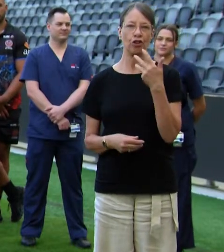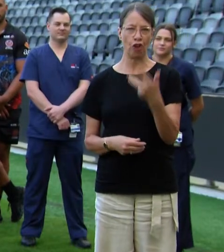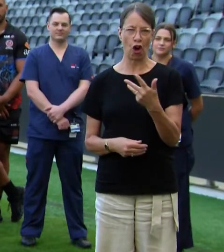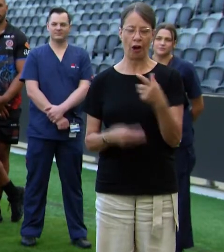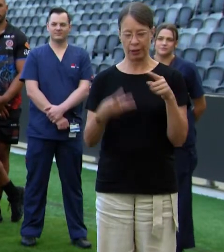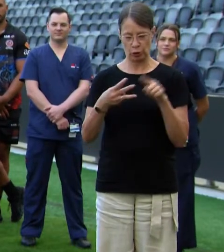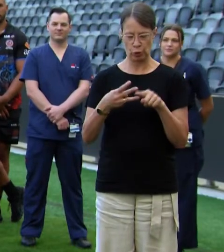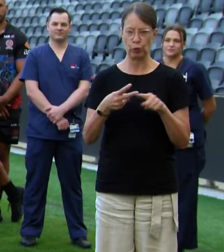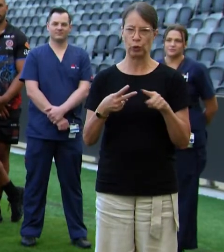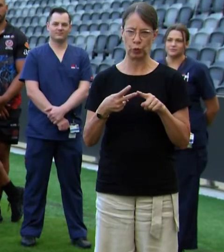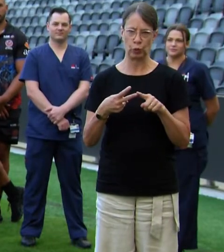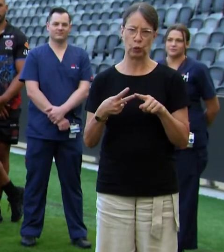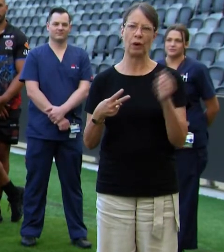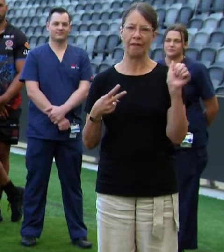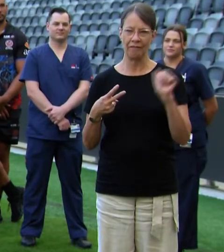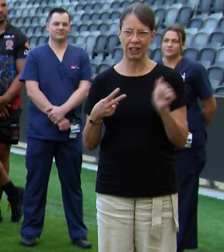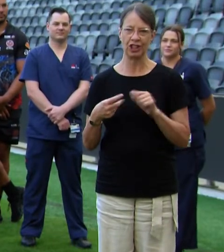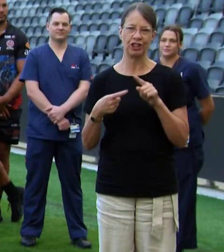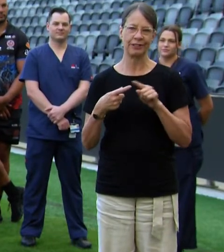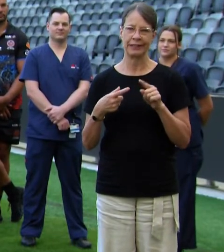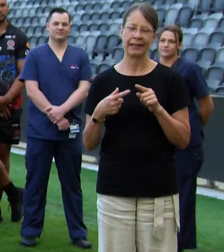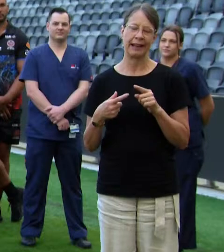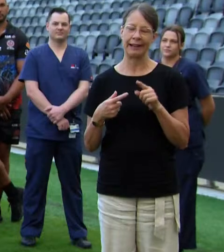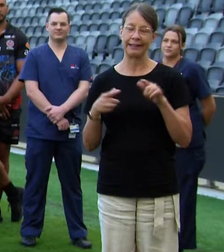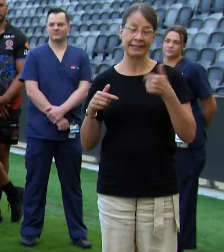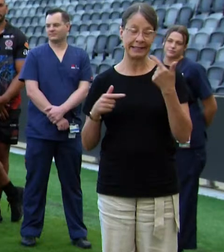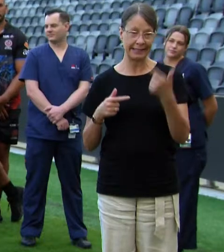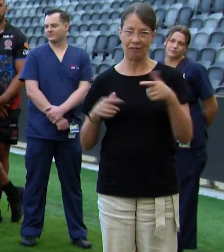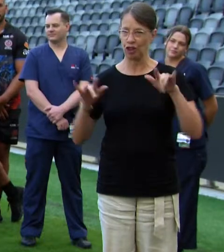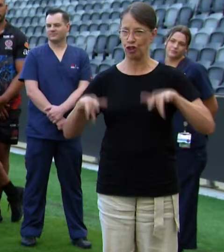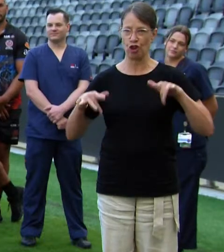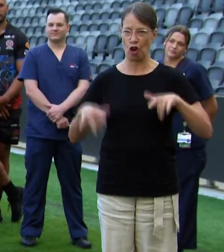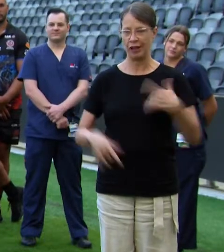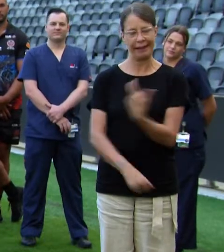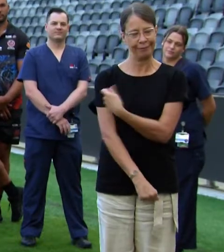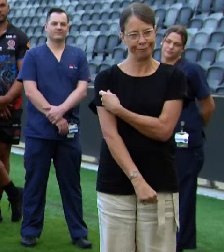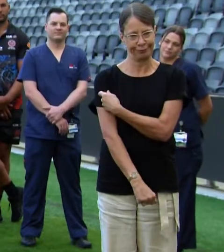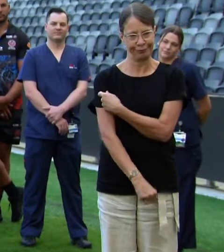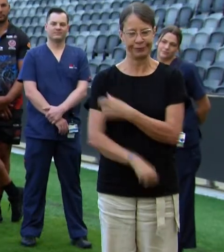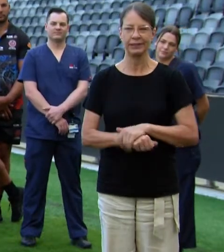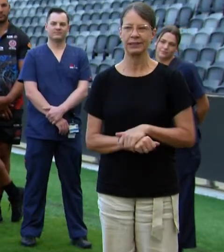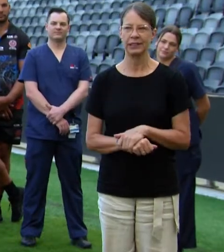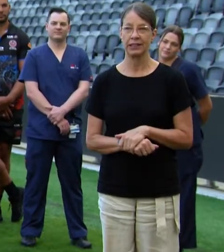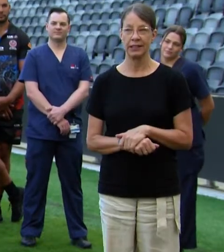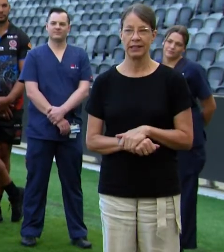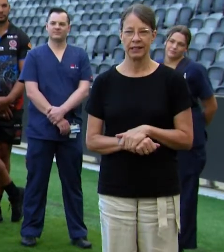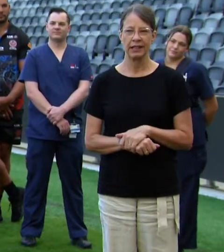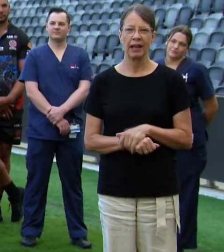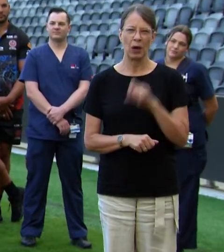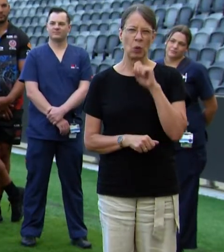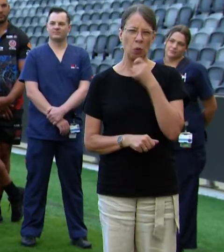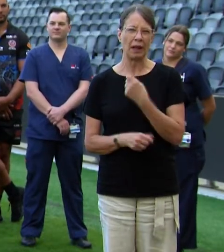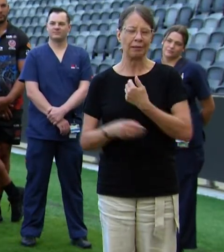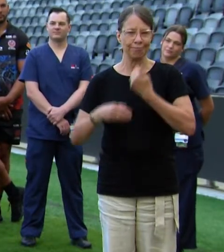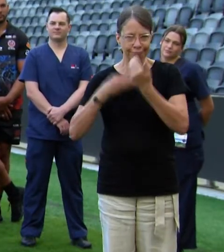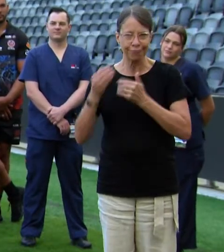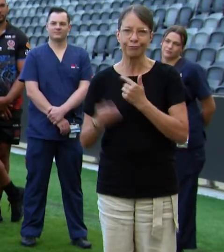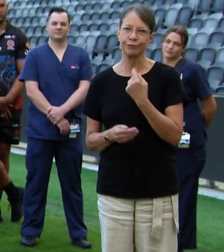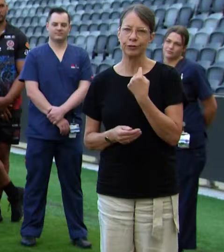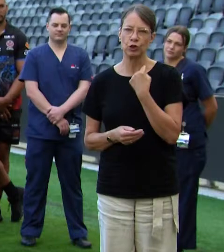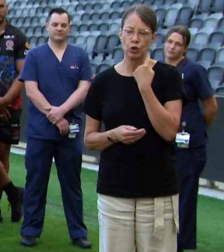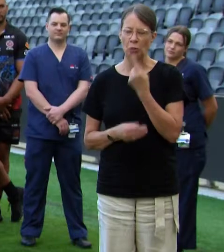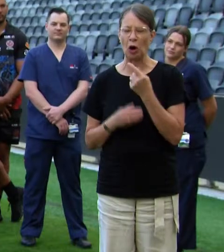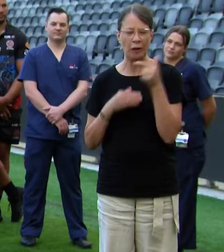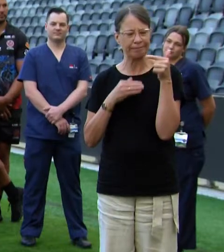2 doses, and 7 people were not vaccinated. And as you're aware, we'll give the update tomorrow in relation to